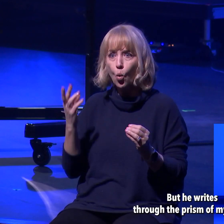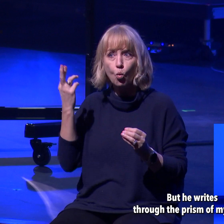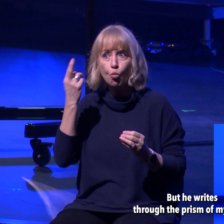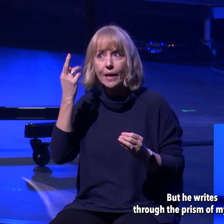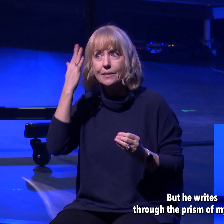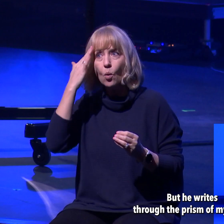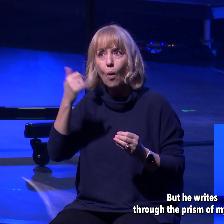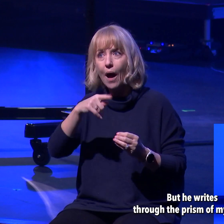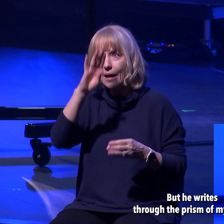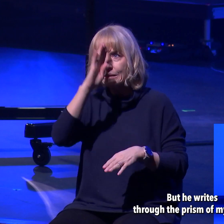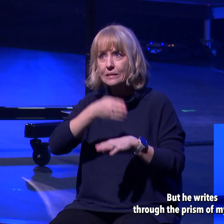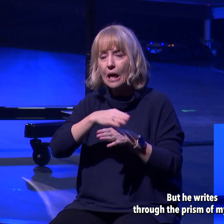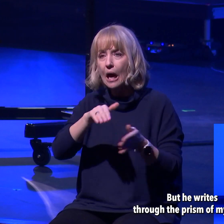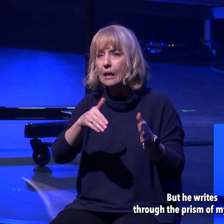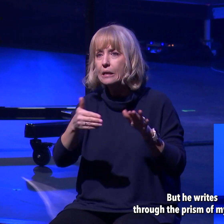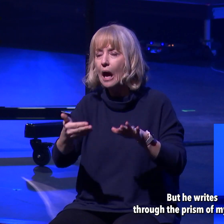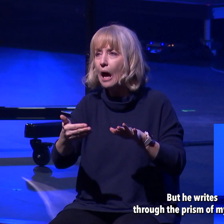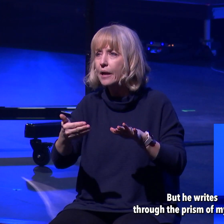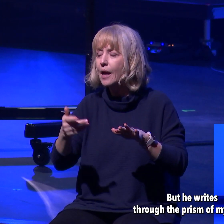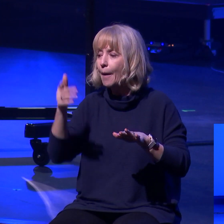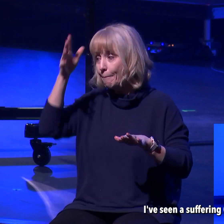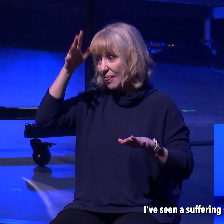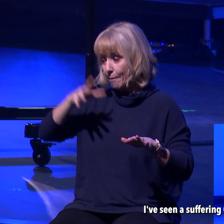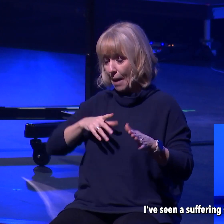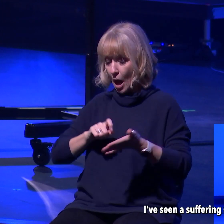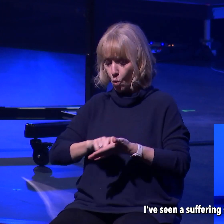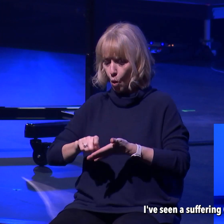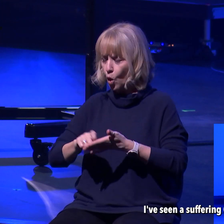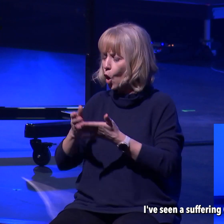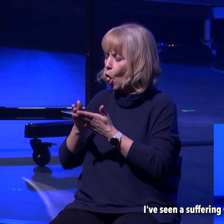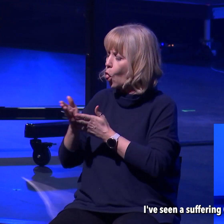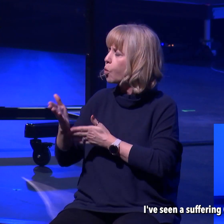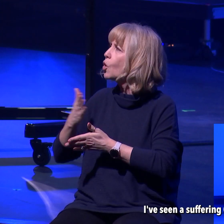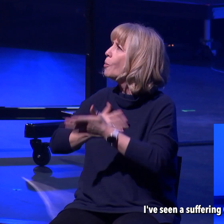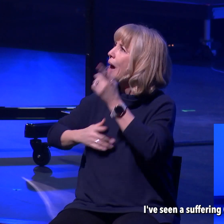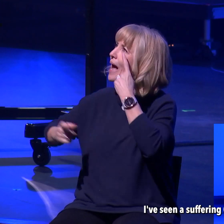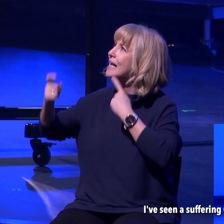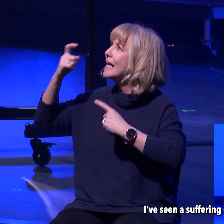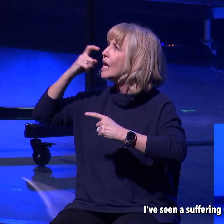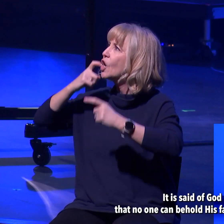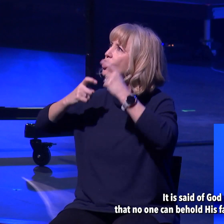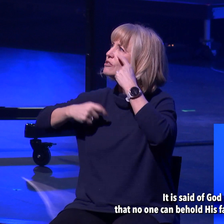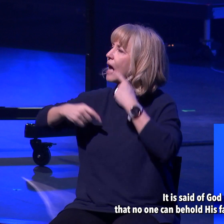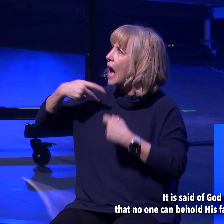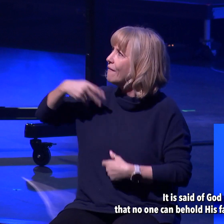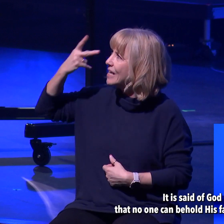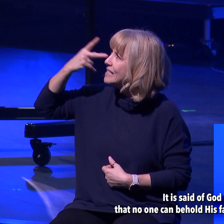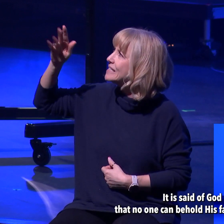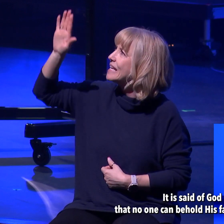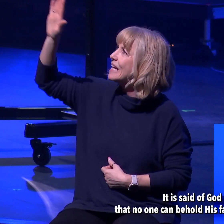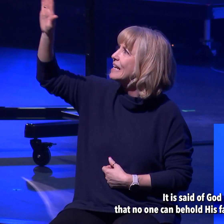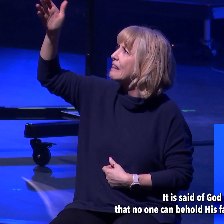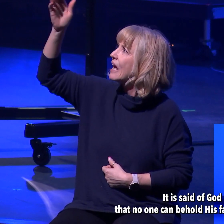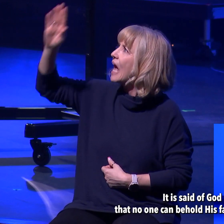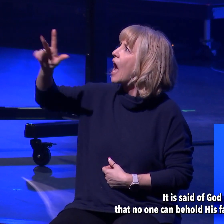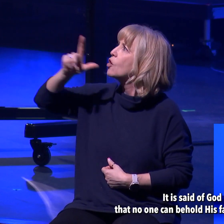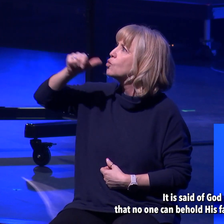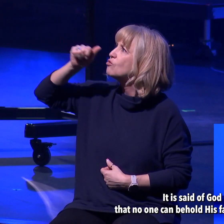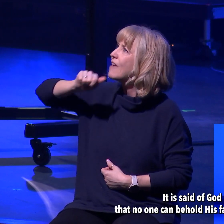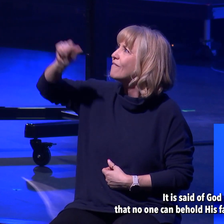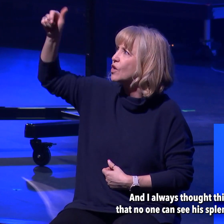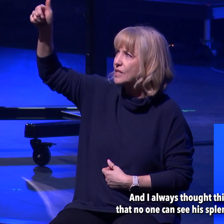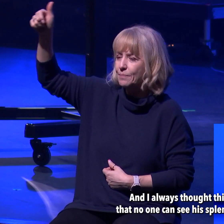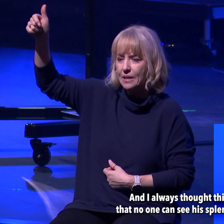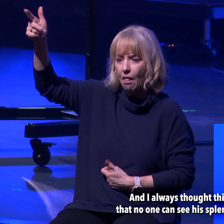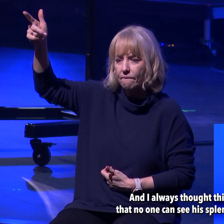But he writes, through the prism of my tears, I have seen a suffering God. It is said of God that no one can behold his